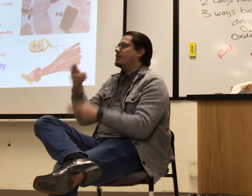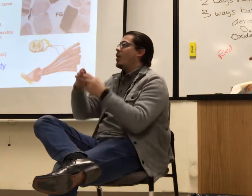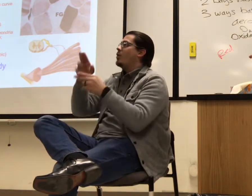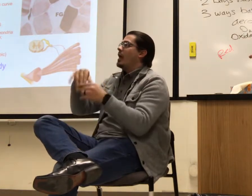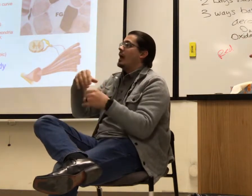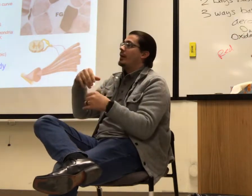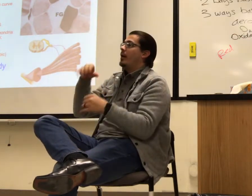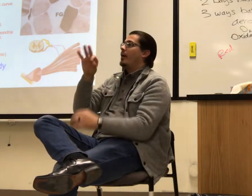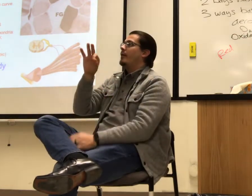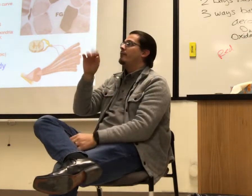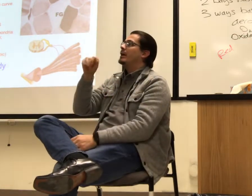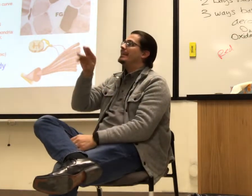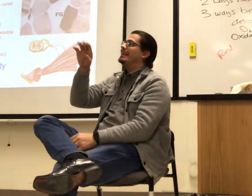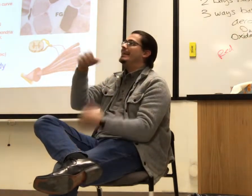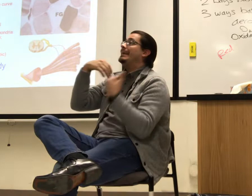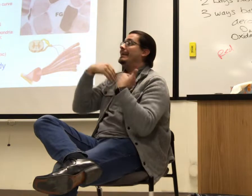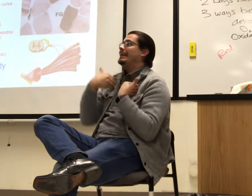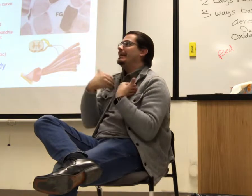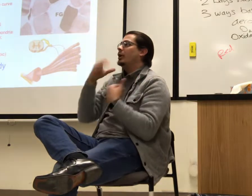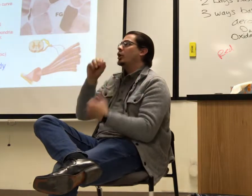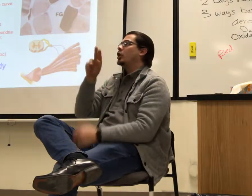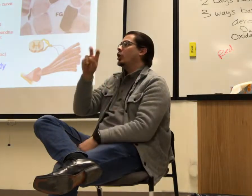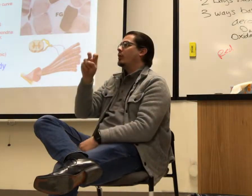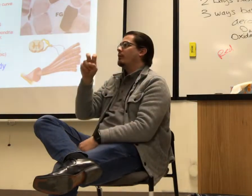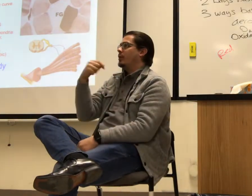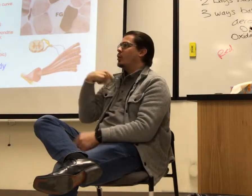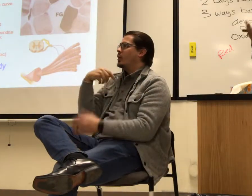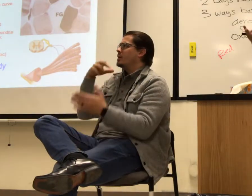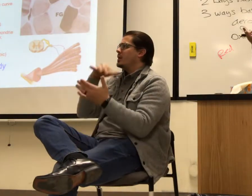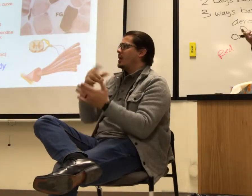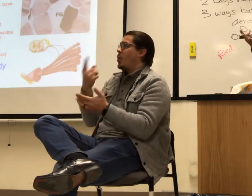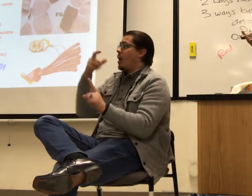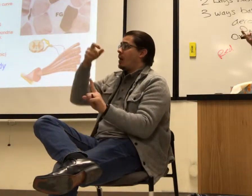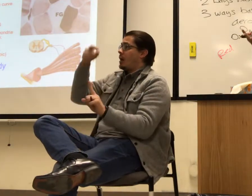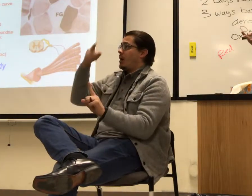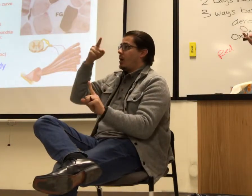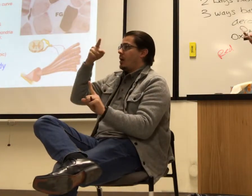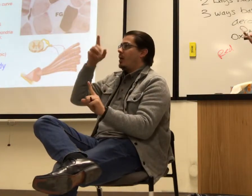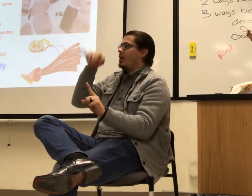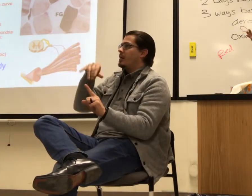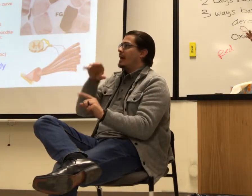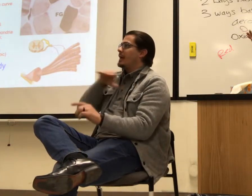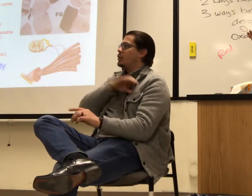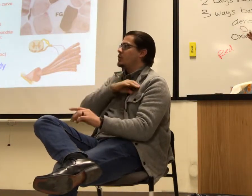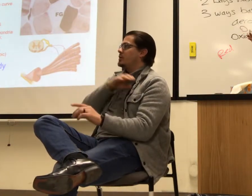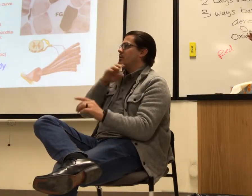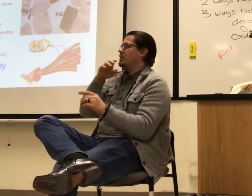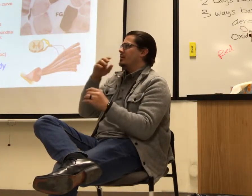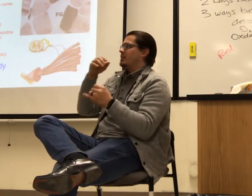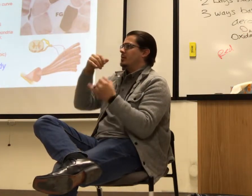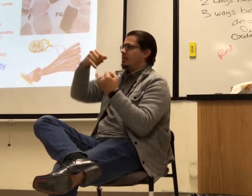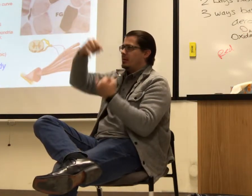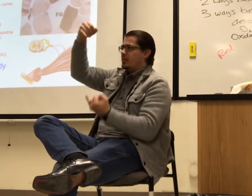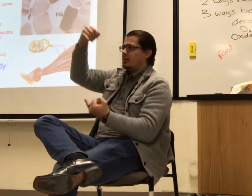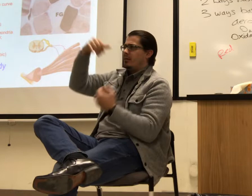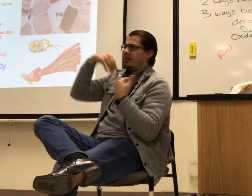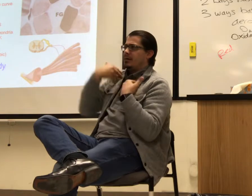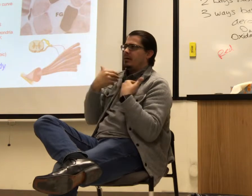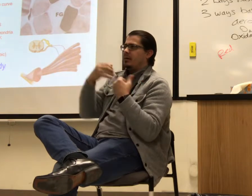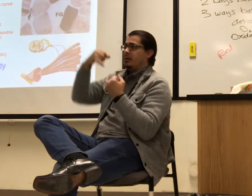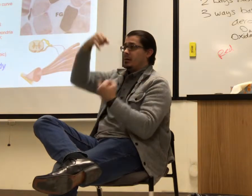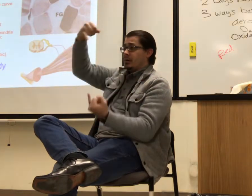the fatigue curve. And we studied one twitch and its characteristics. But a fatigue curve is, okay, well, let's see